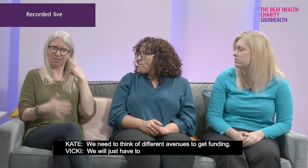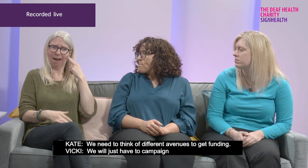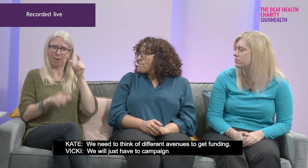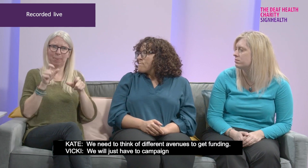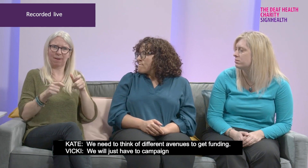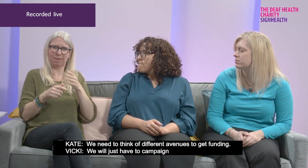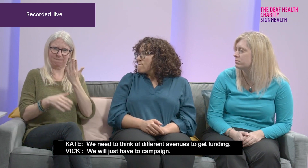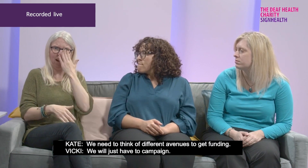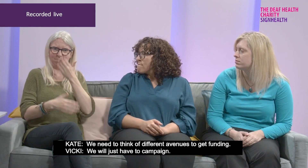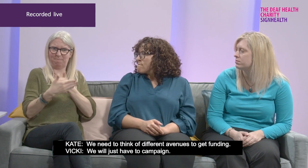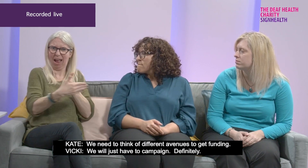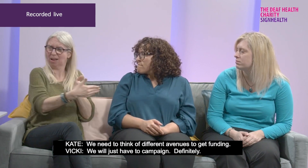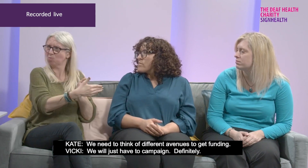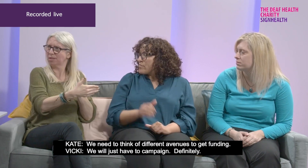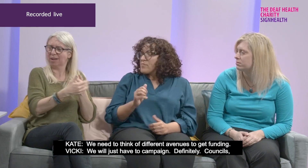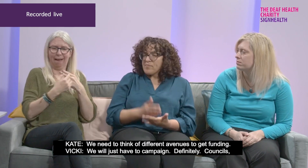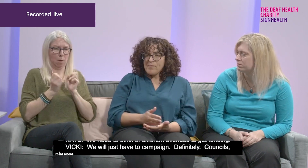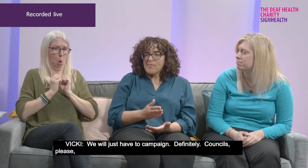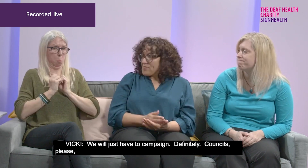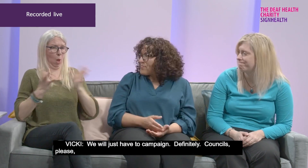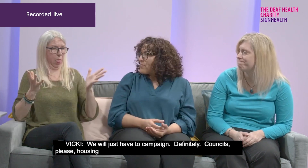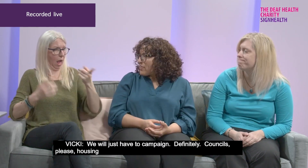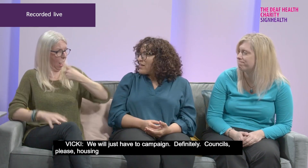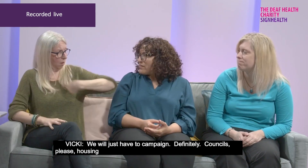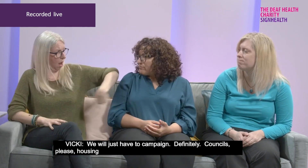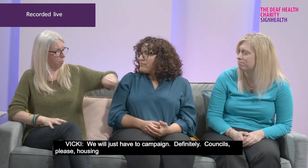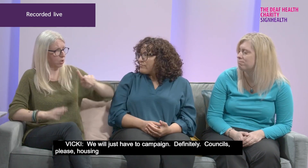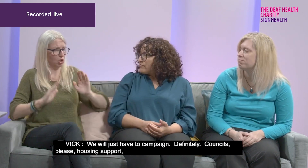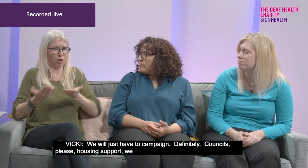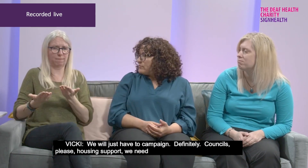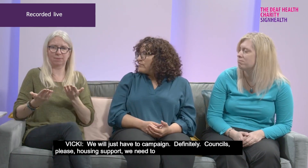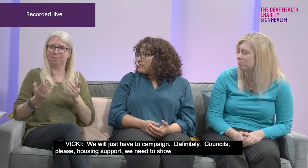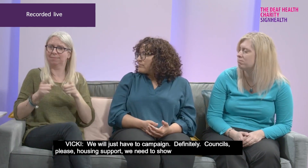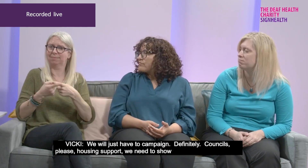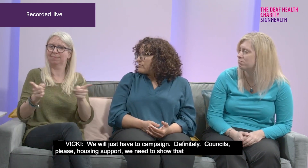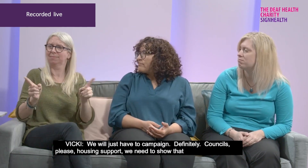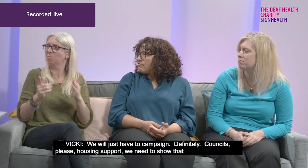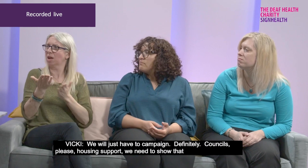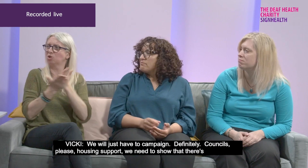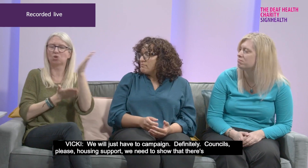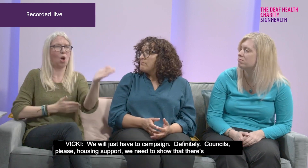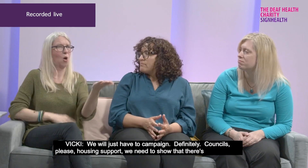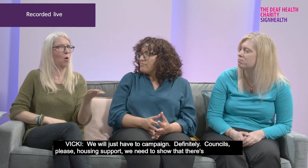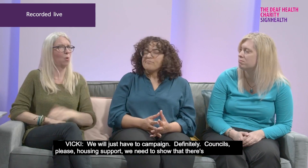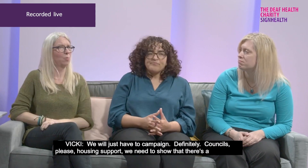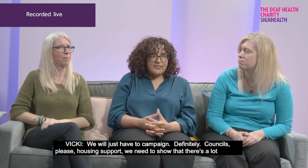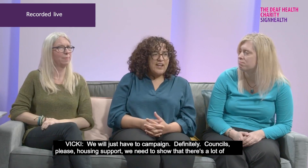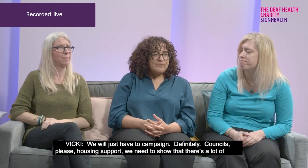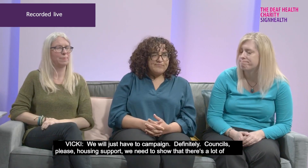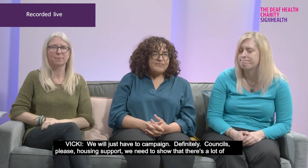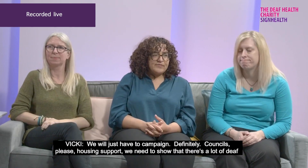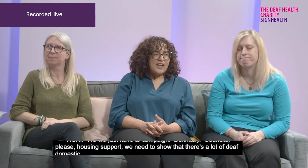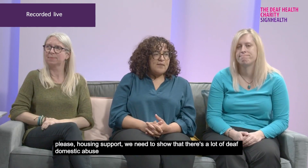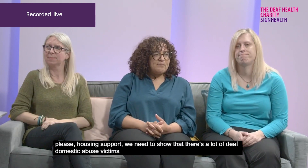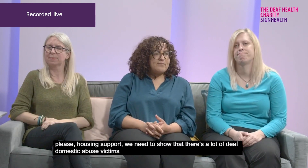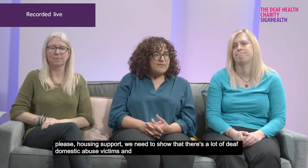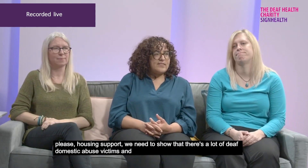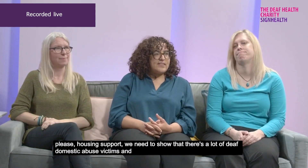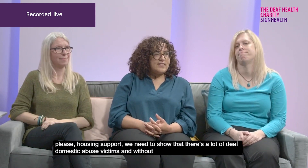that there's a lot of deaf domestic abuse victims. And without us, they wouldn't get support. Where would they go? They wouldn't become